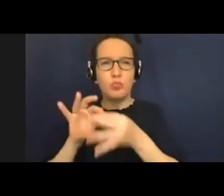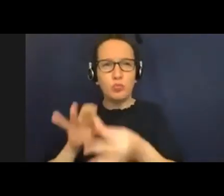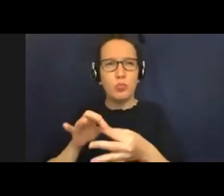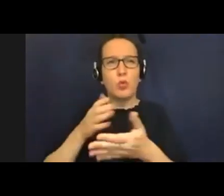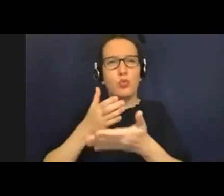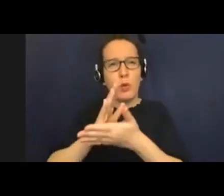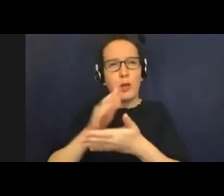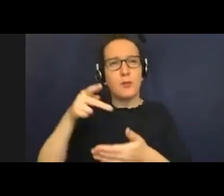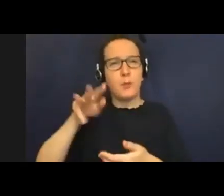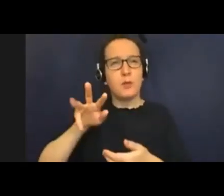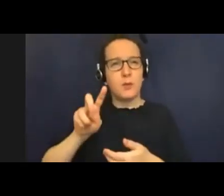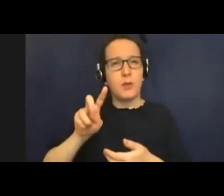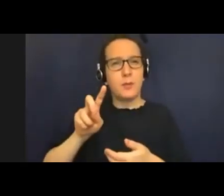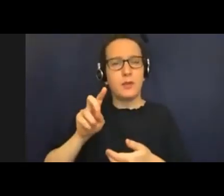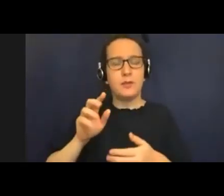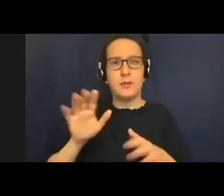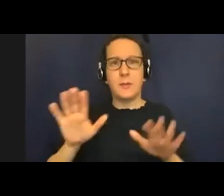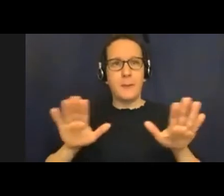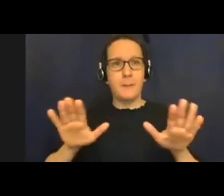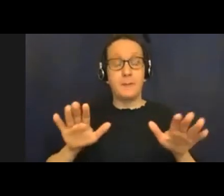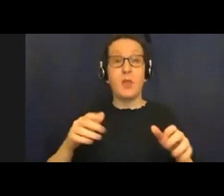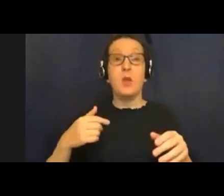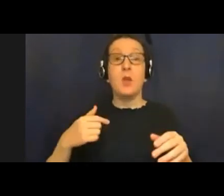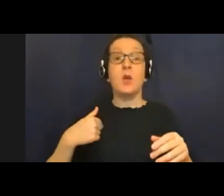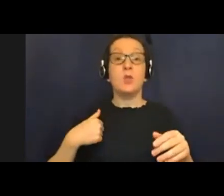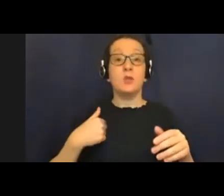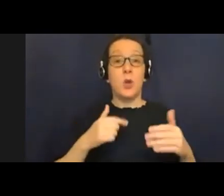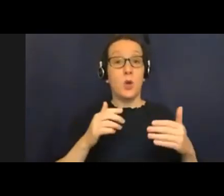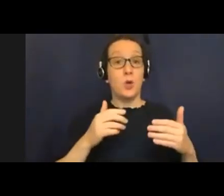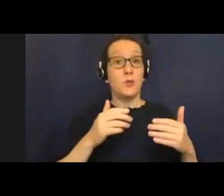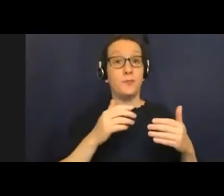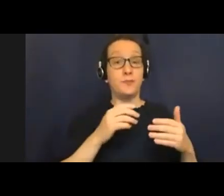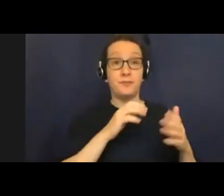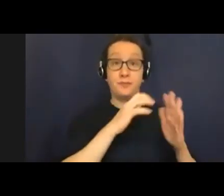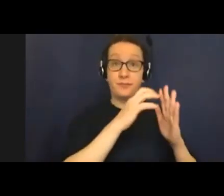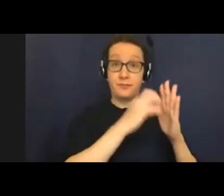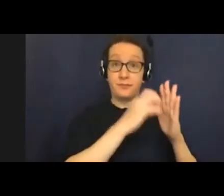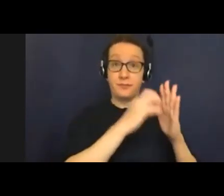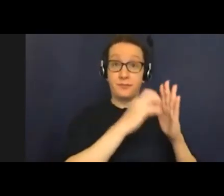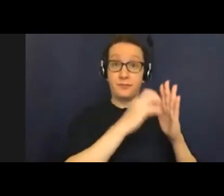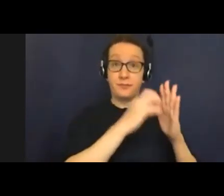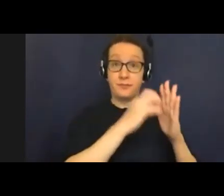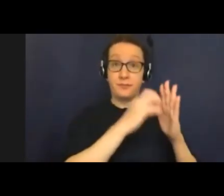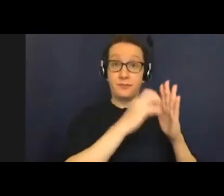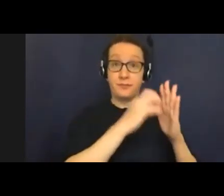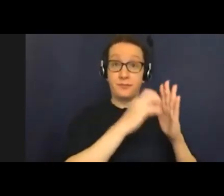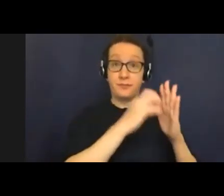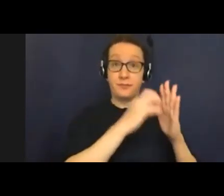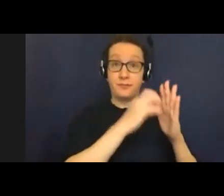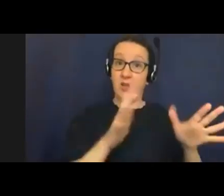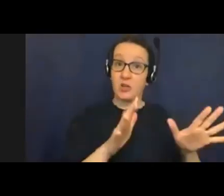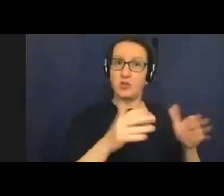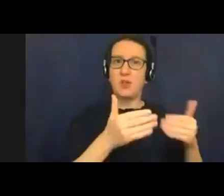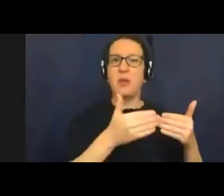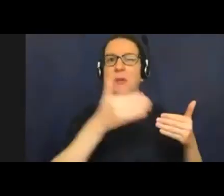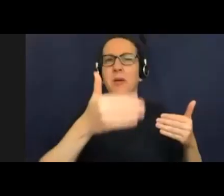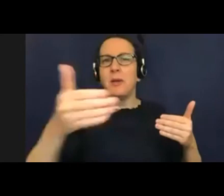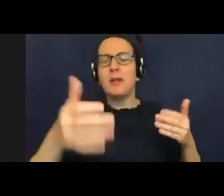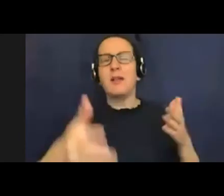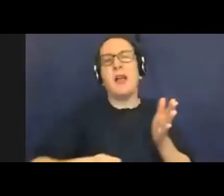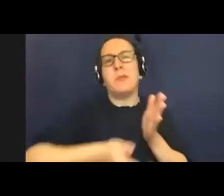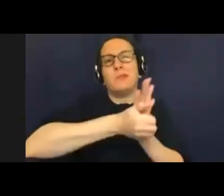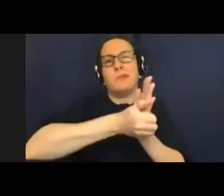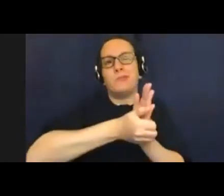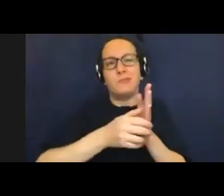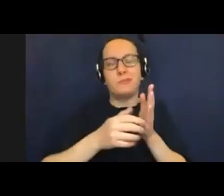issued an interpretive declaration of our own text, allowing, first of all, taking into account the UN